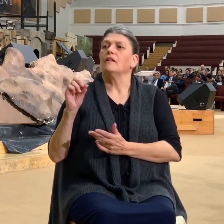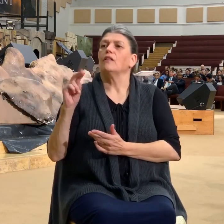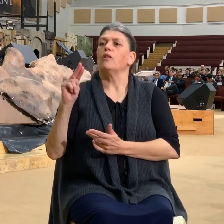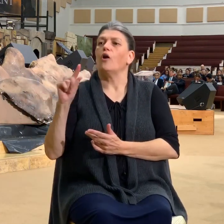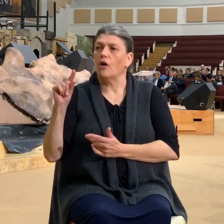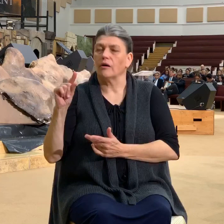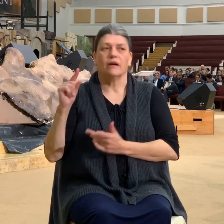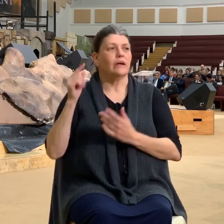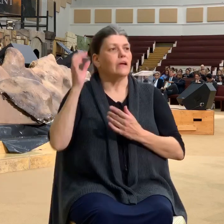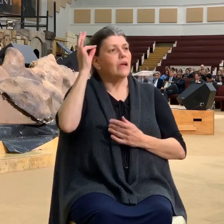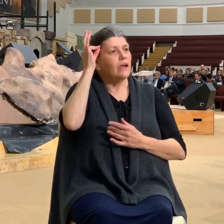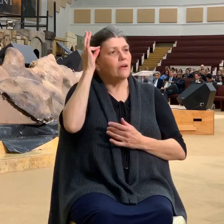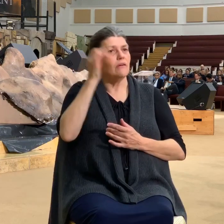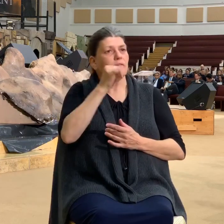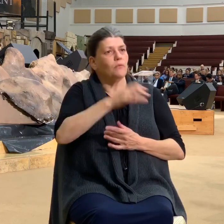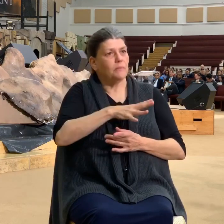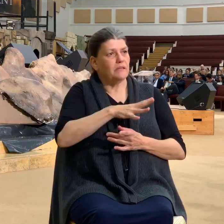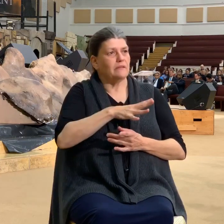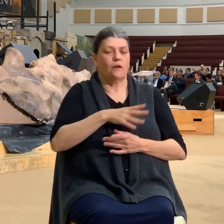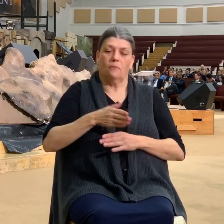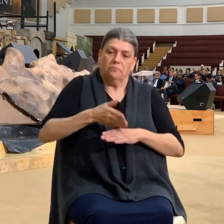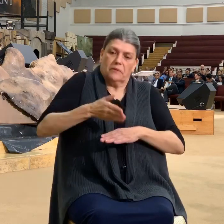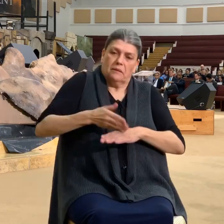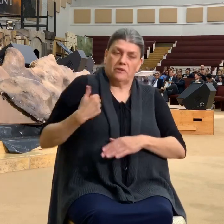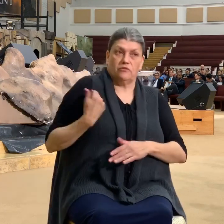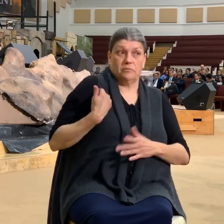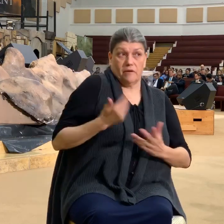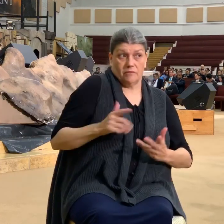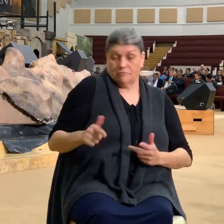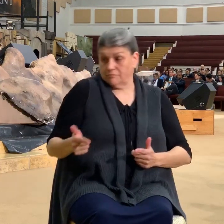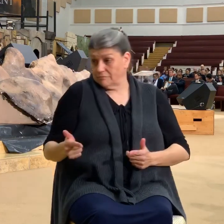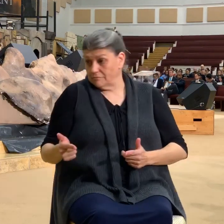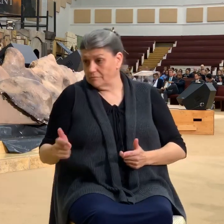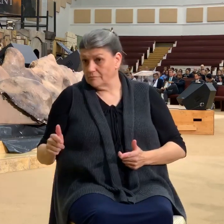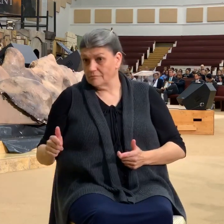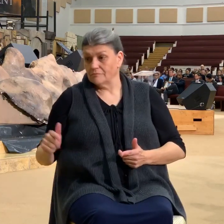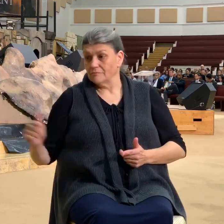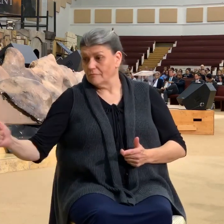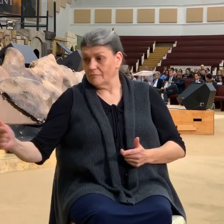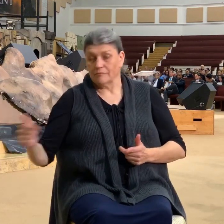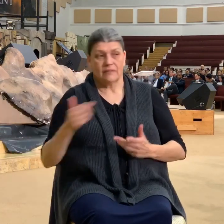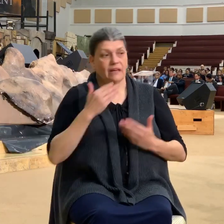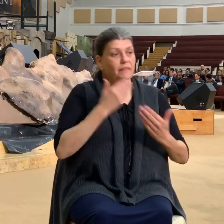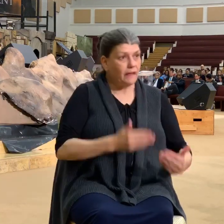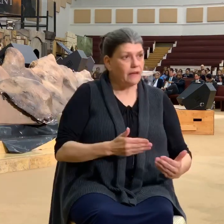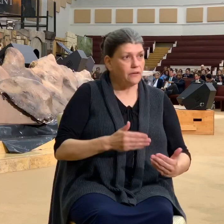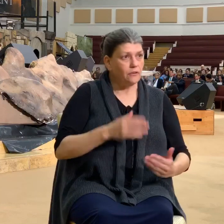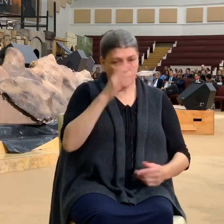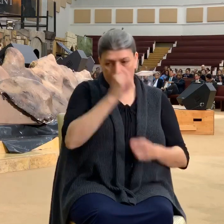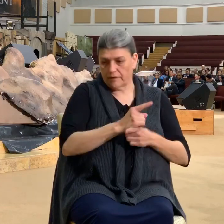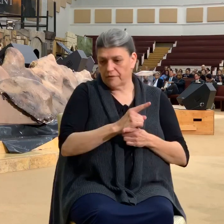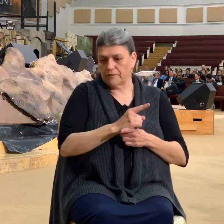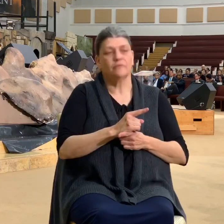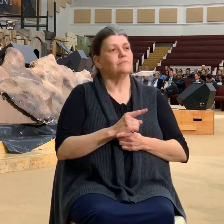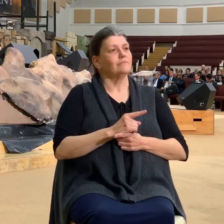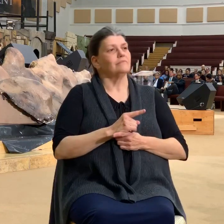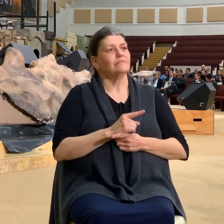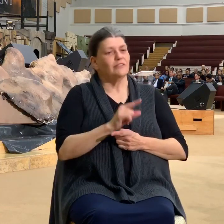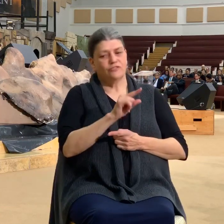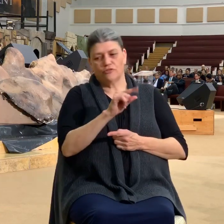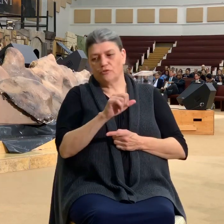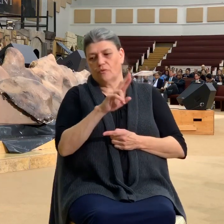Bishop Young, Pastor, if you guys would add to that, please. Thank you, Brother Gerardo.